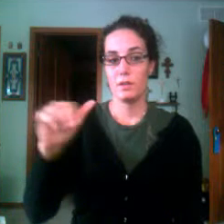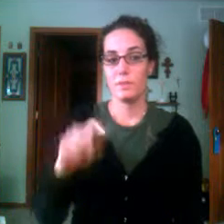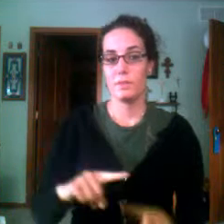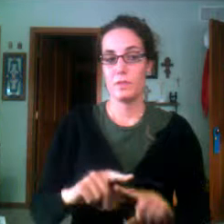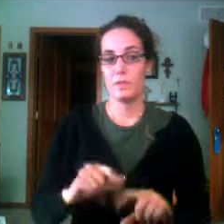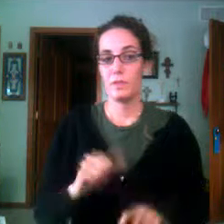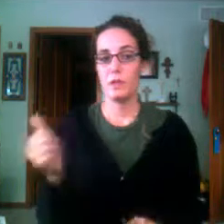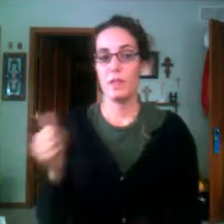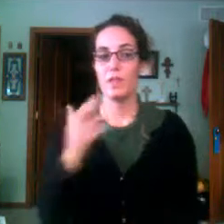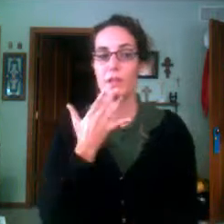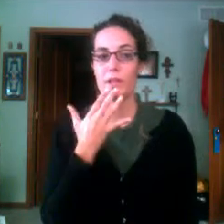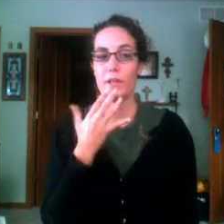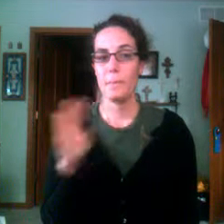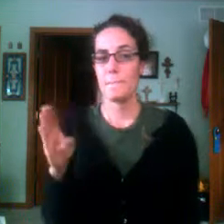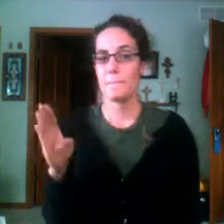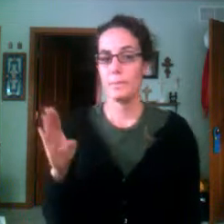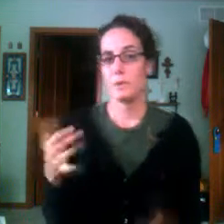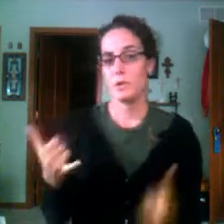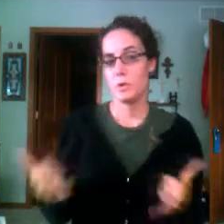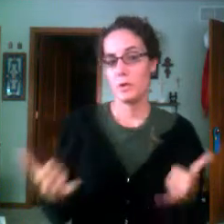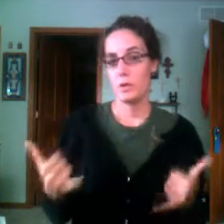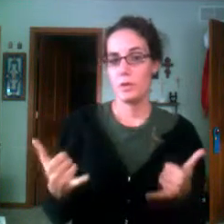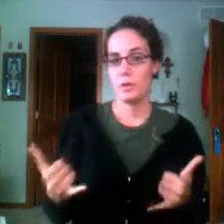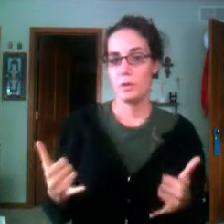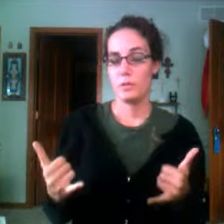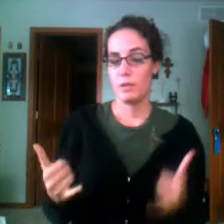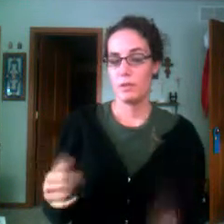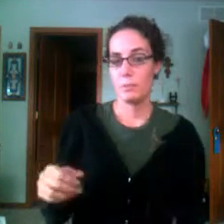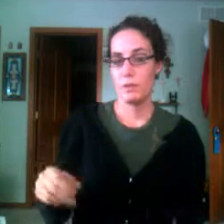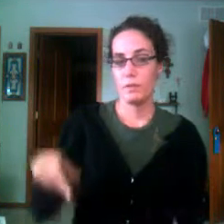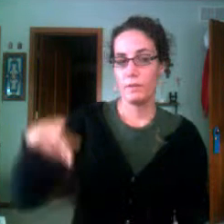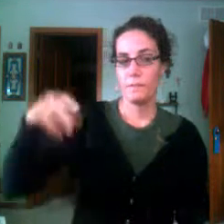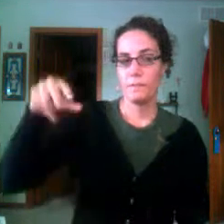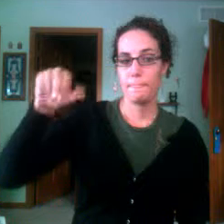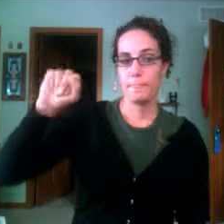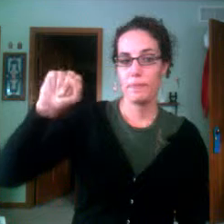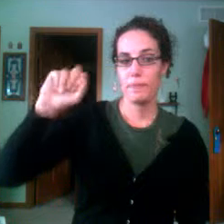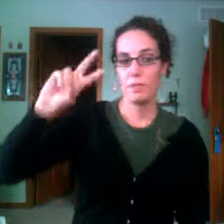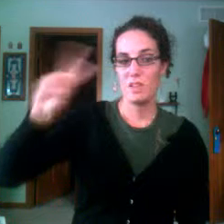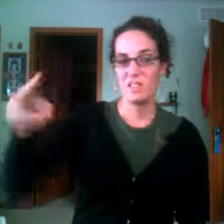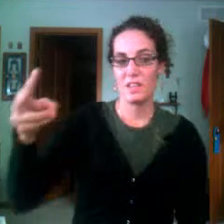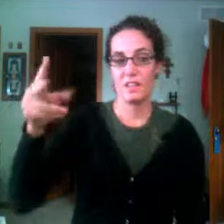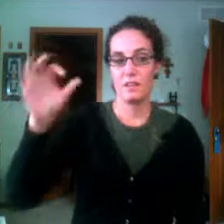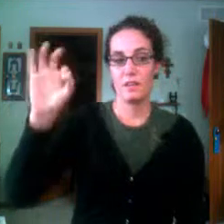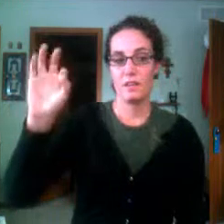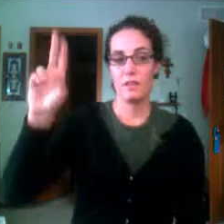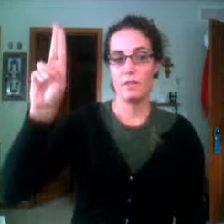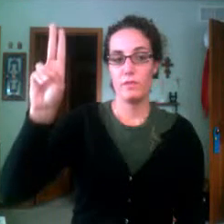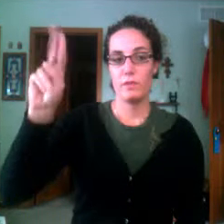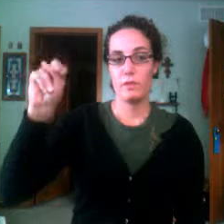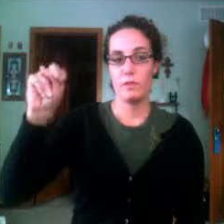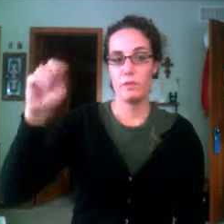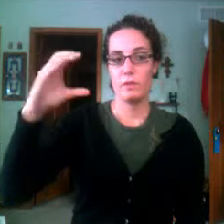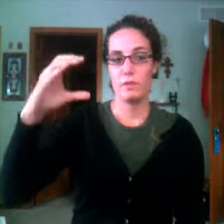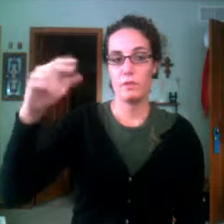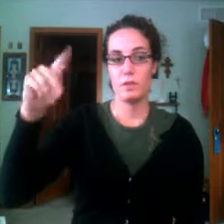case, you have to press this key up here. It's called the second function key. I'm just going to use the word second. So you're going